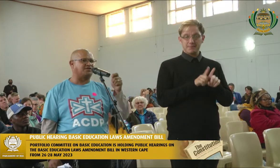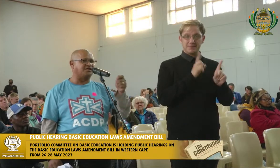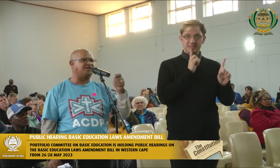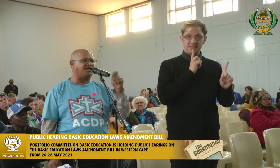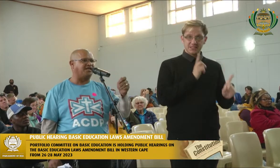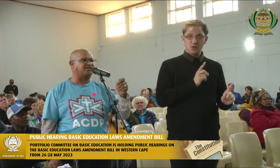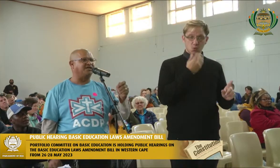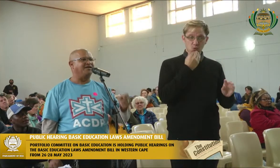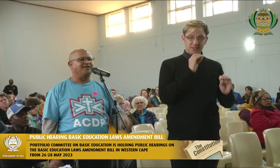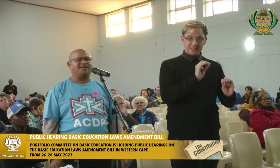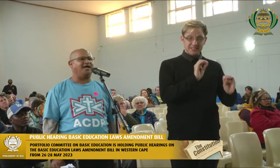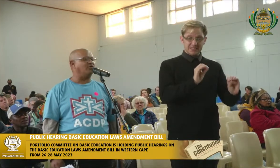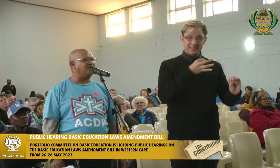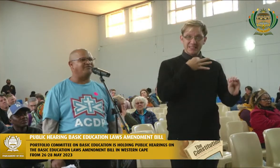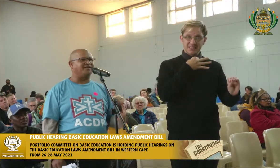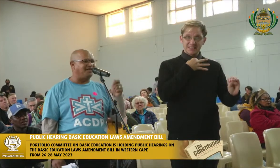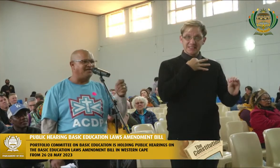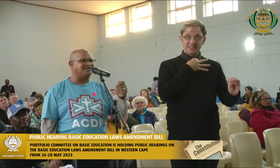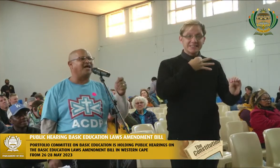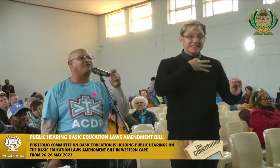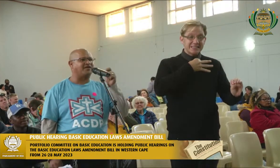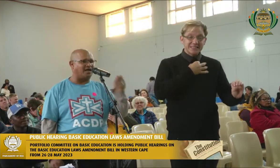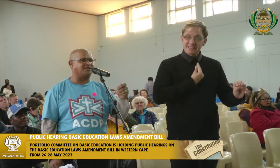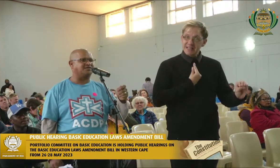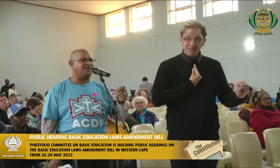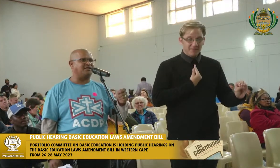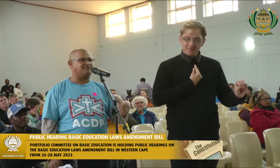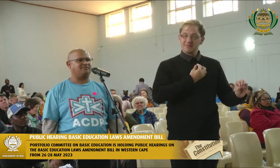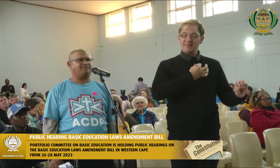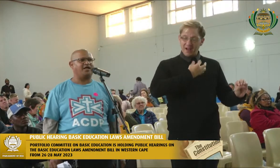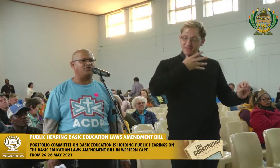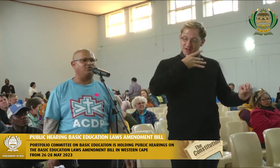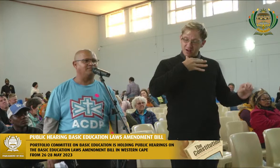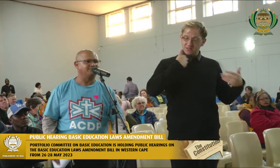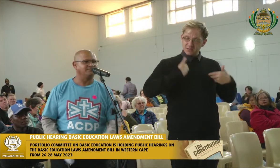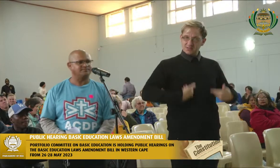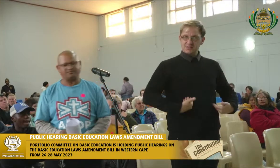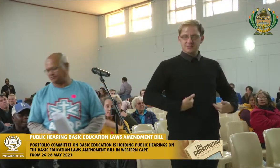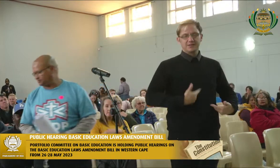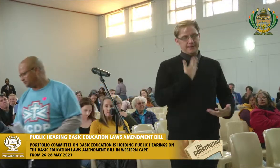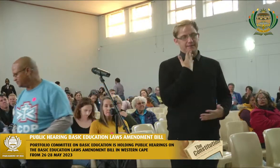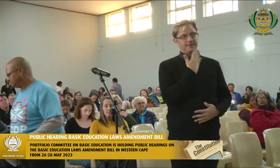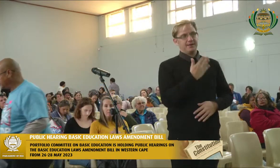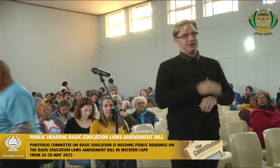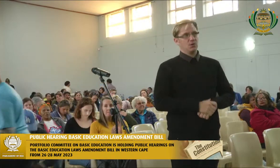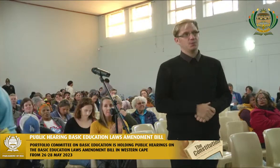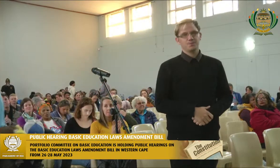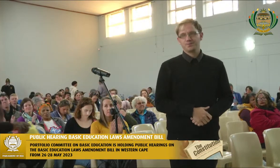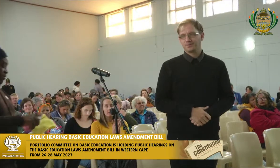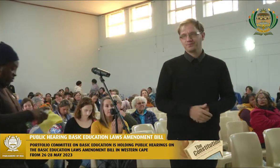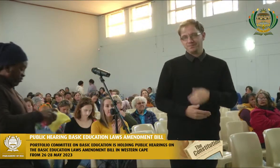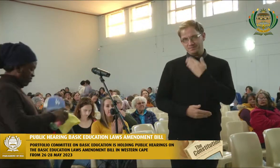schools who are teaching English, they are not even English, they are Afrikaans. Thank you. Thank you.